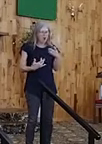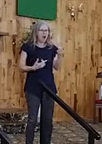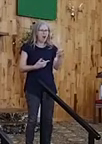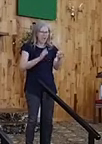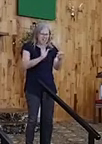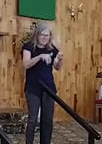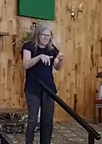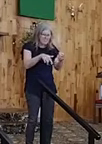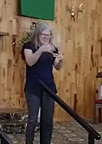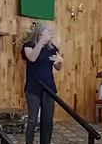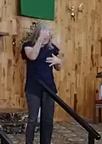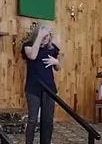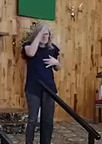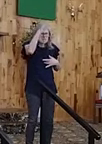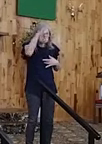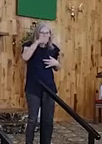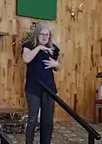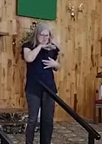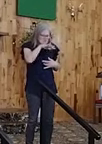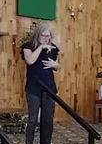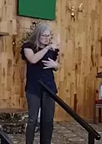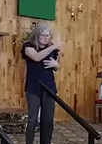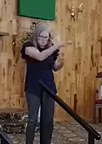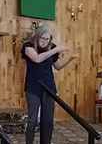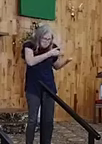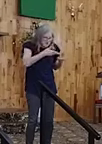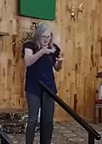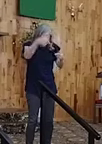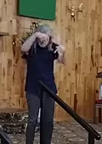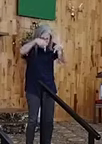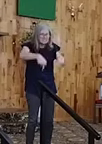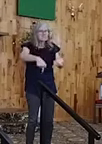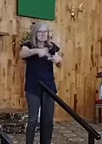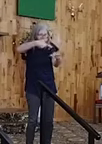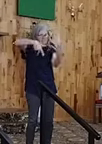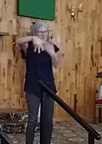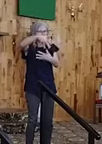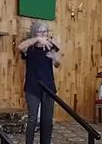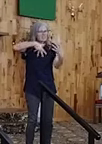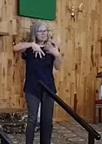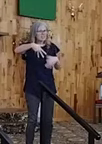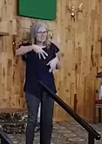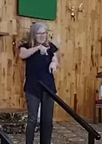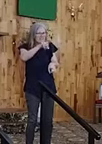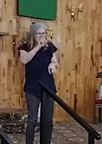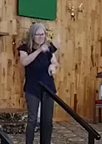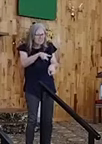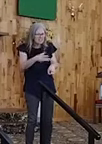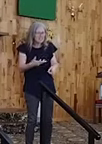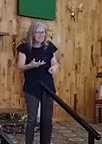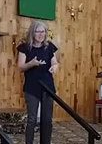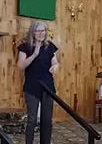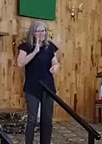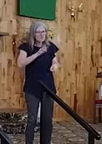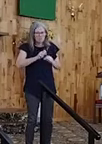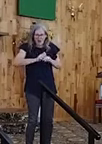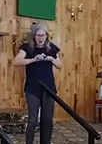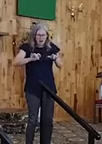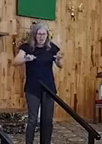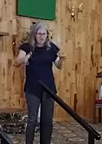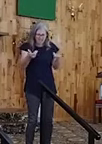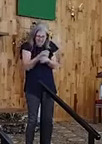this diseased, dirty, filthy person in here, and he's going to soil up